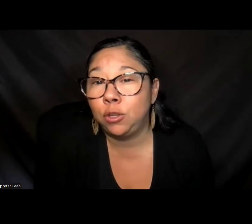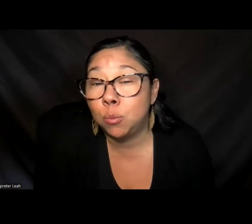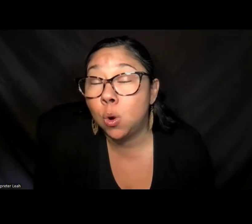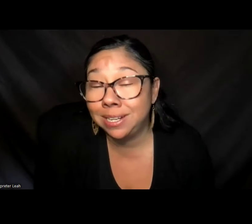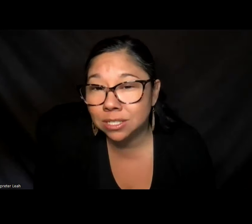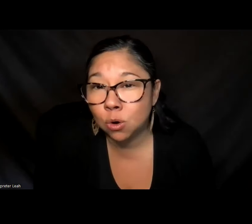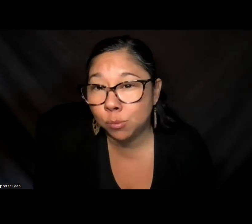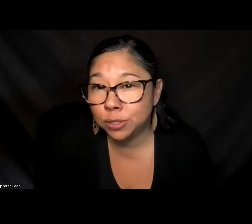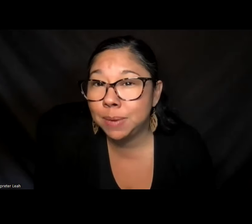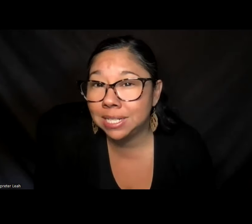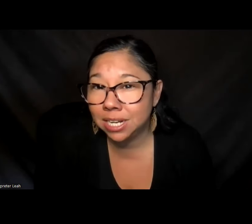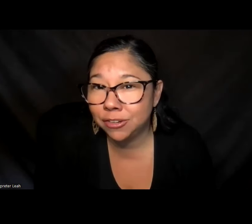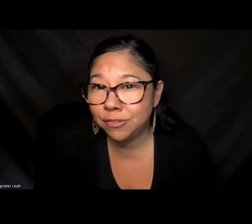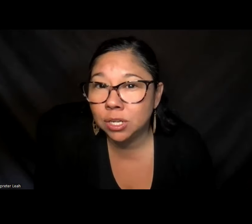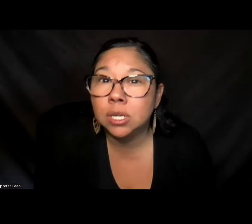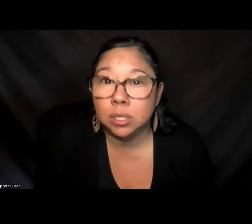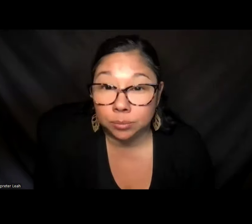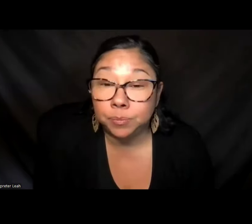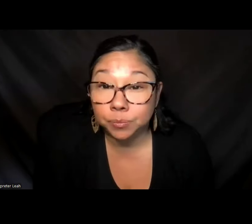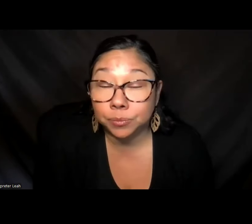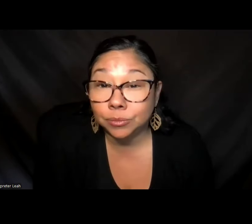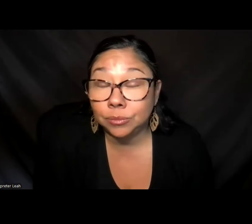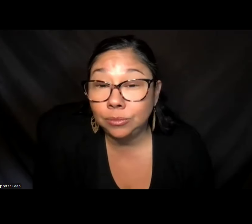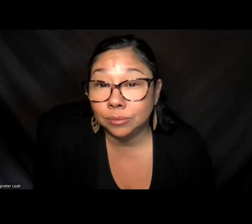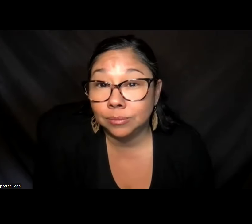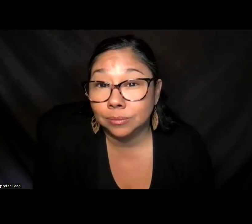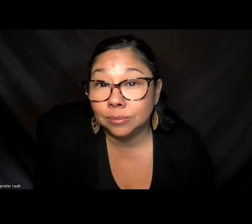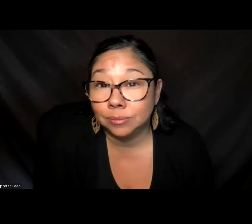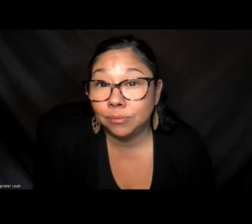cultural viewpoint or perspective.